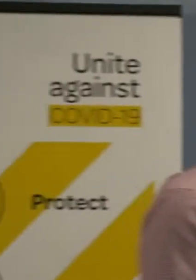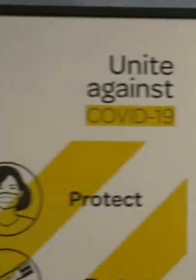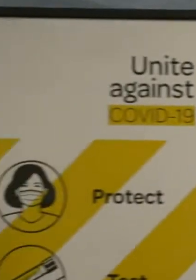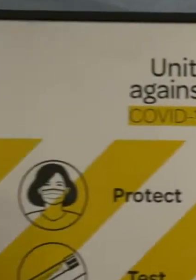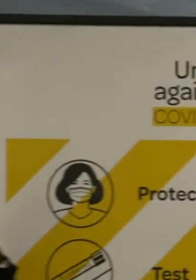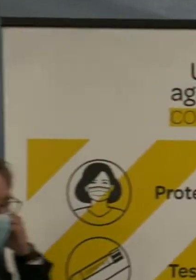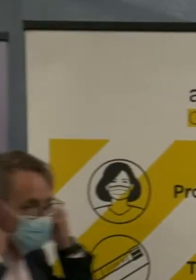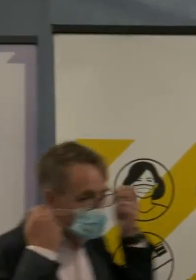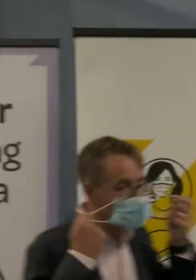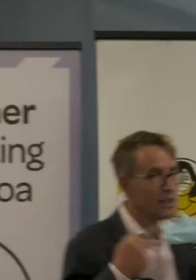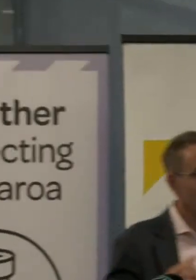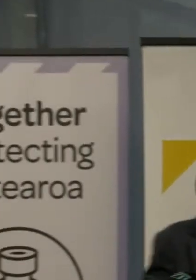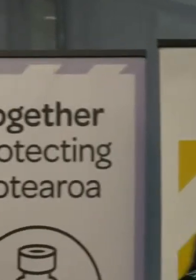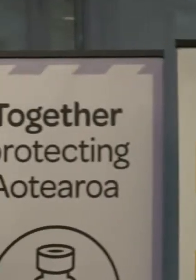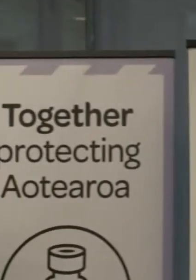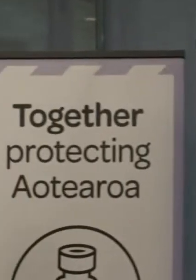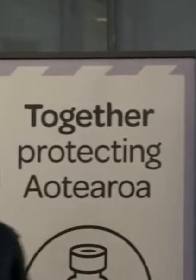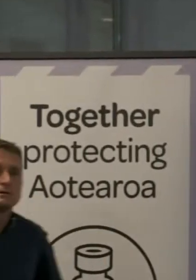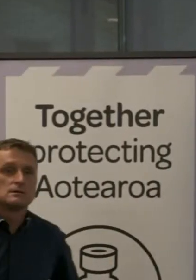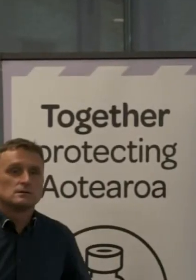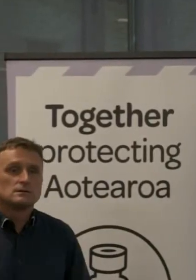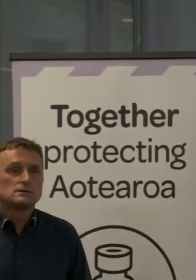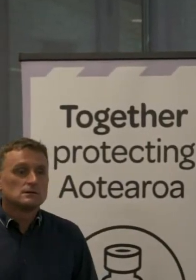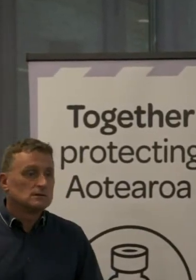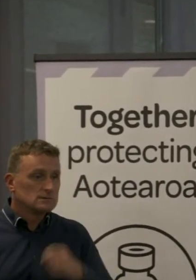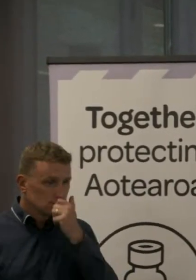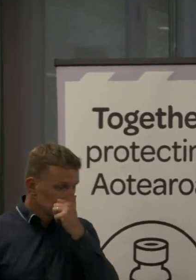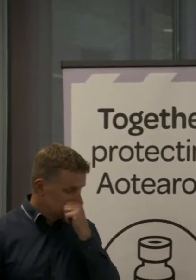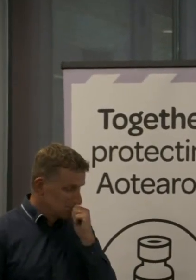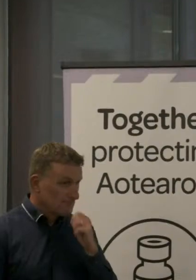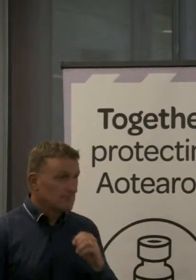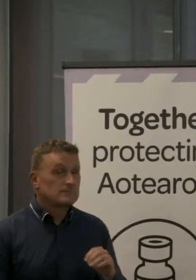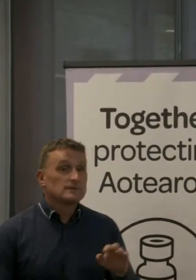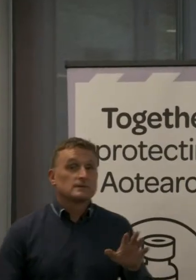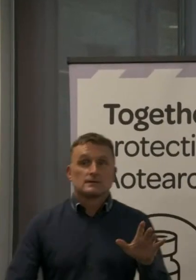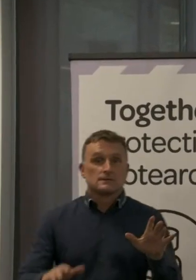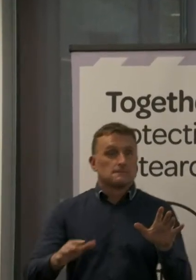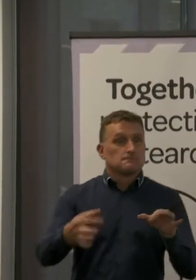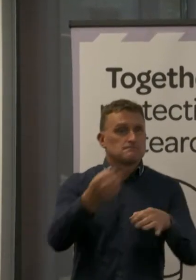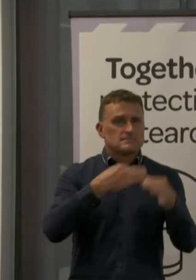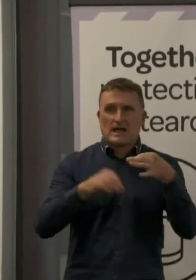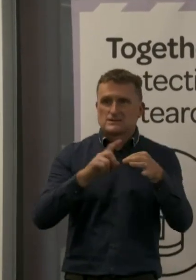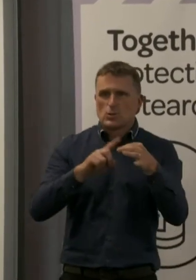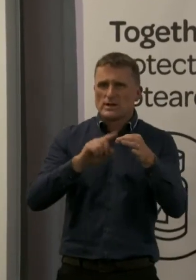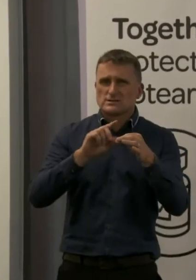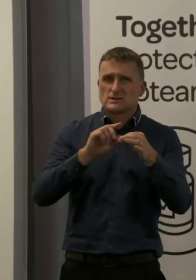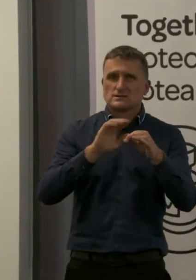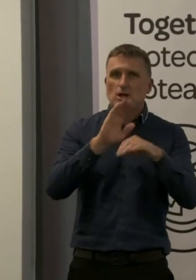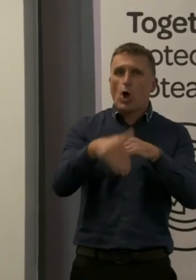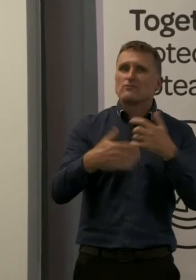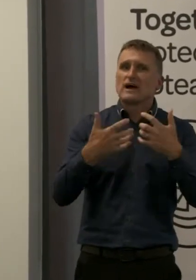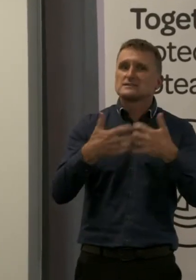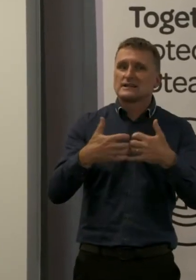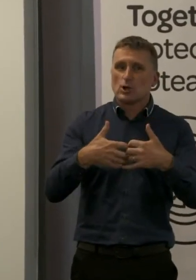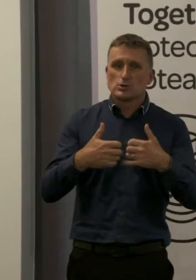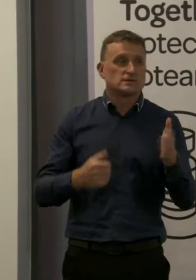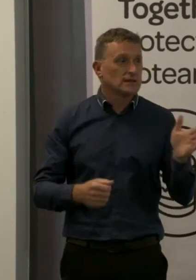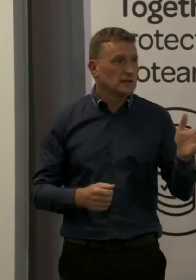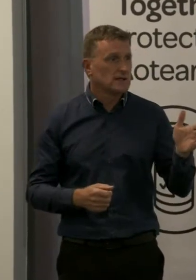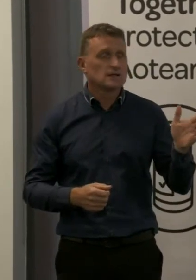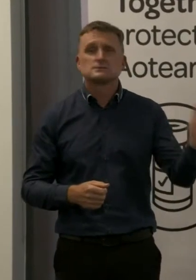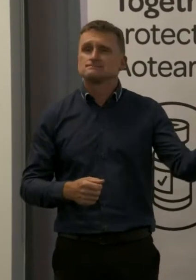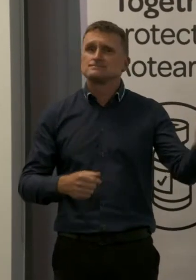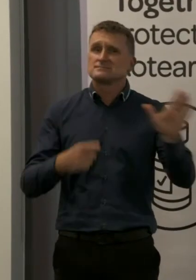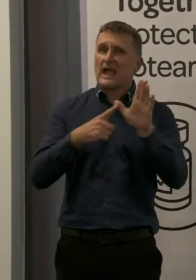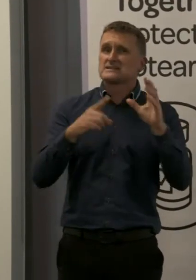Can I just ask a question around the technology? Is that okay? Yeah, look, let's maybe Michael's pop there. So, yeah, thanks very much for the